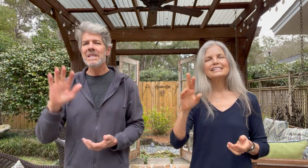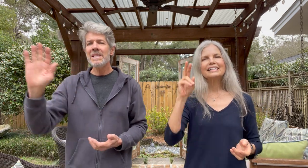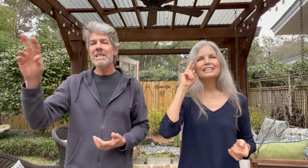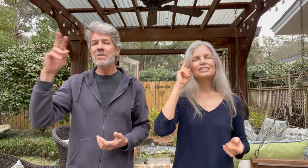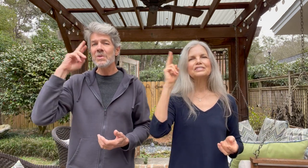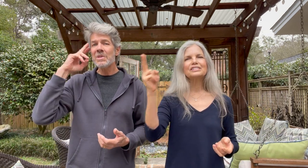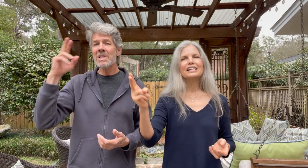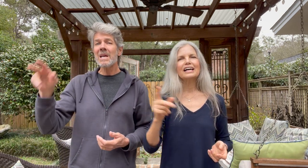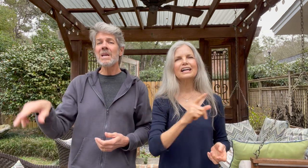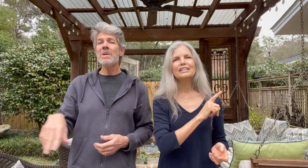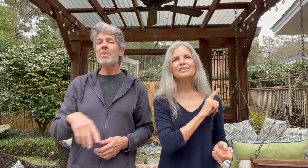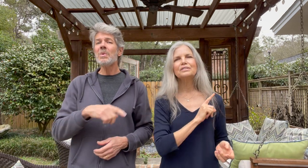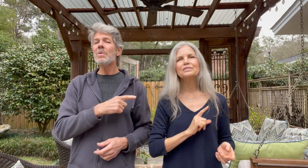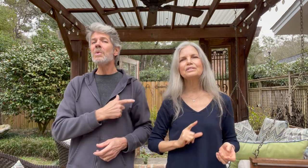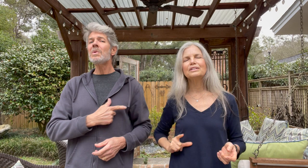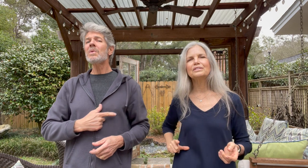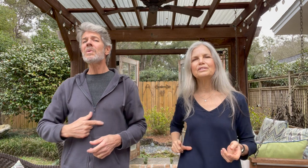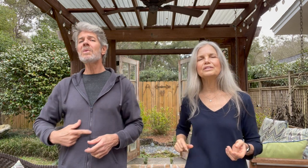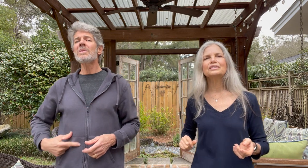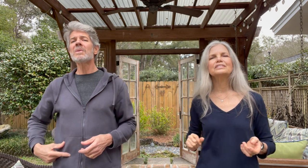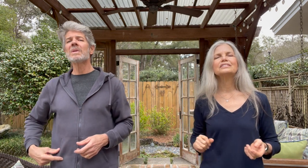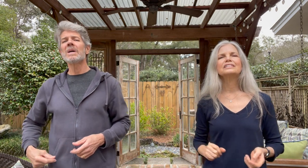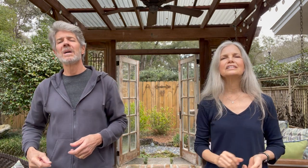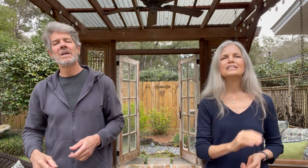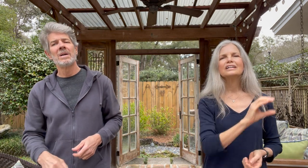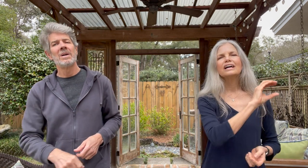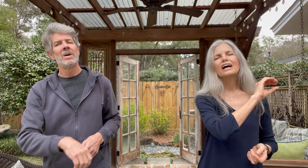In your sight, oh Lord.